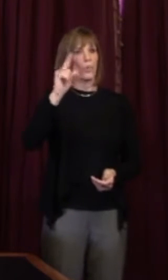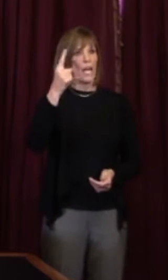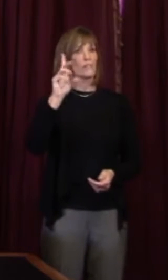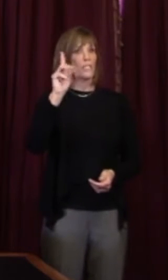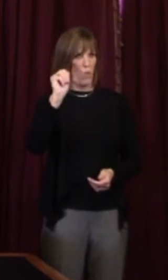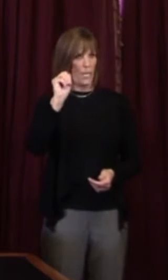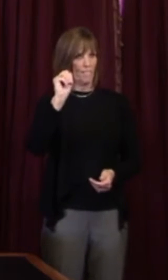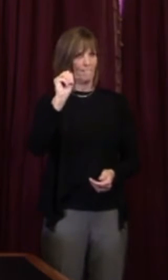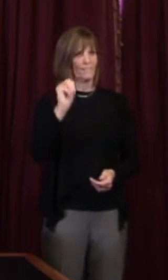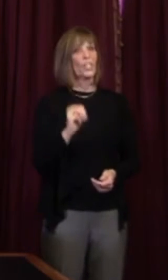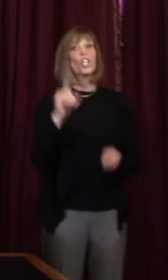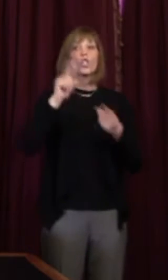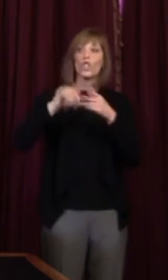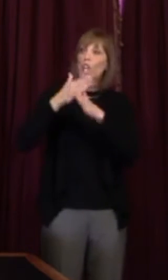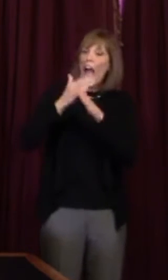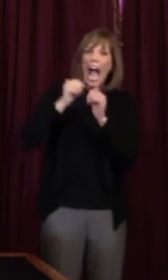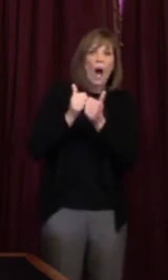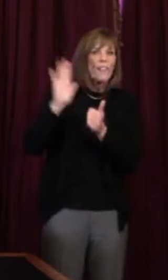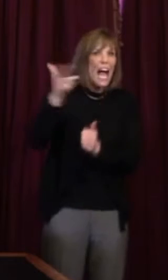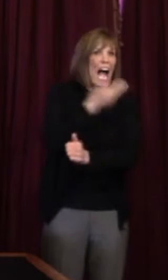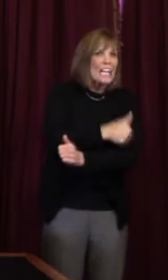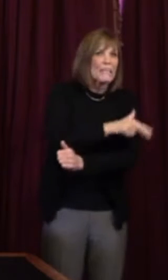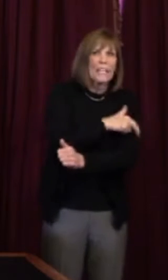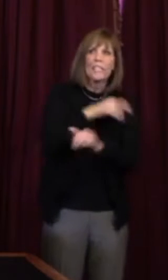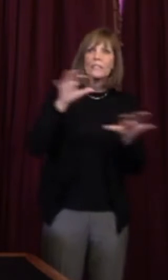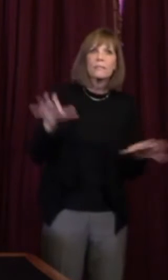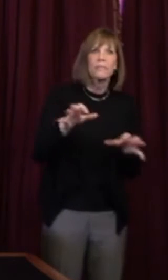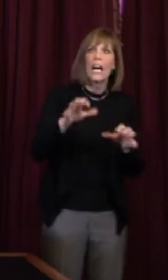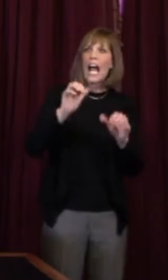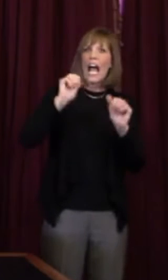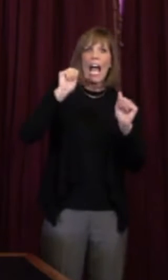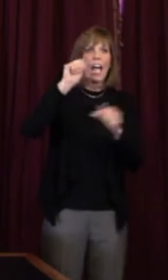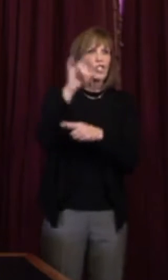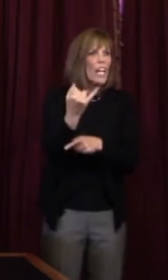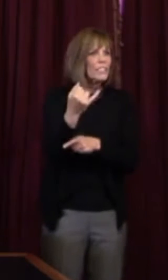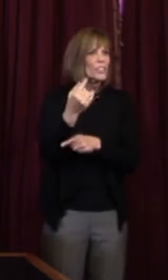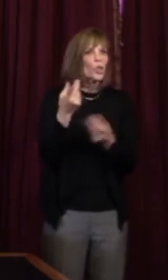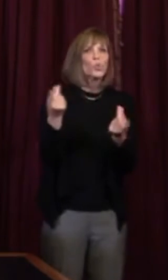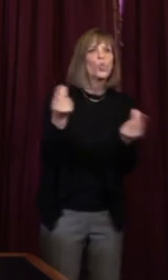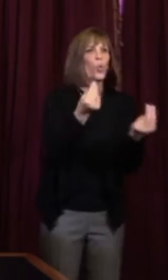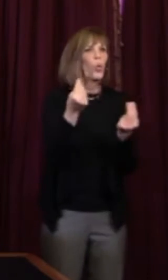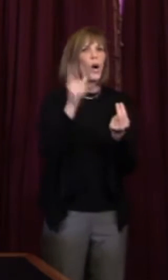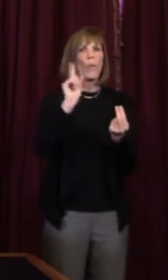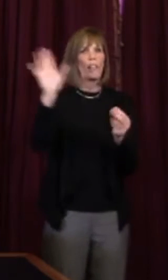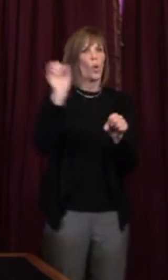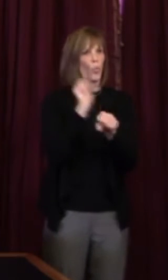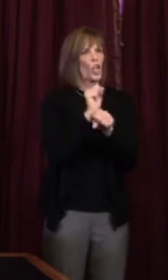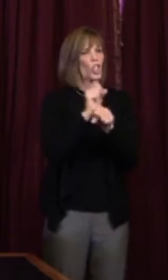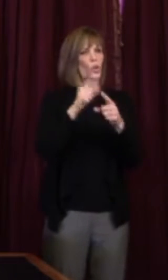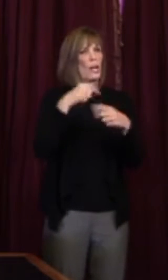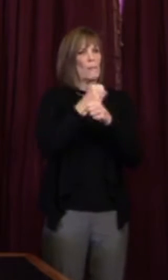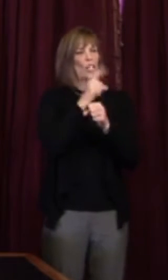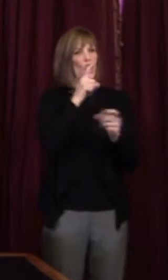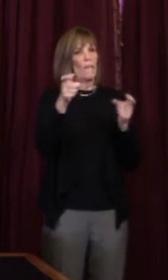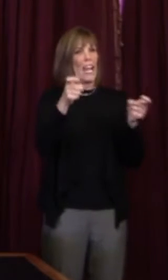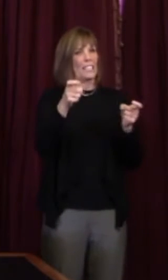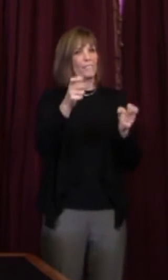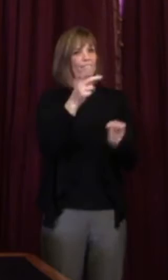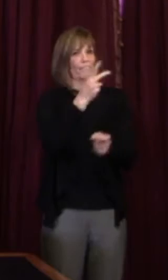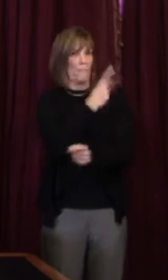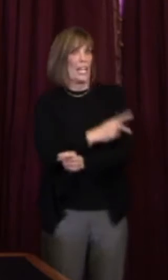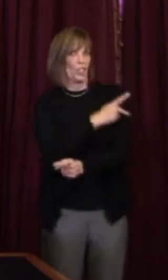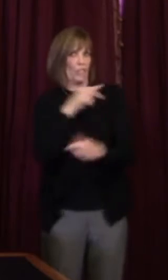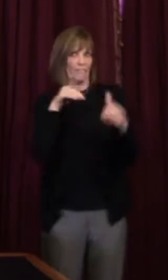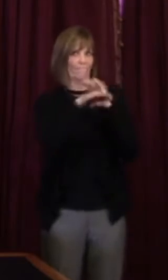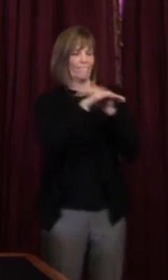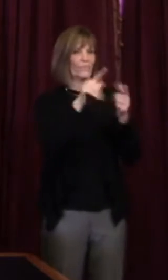Moines, to share how hospitals and healthcare systems are adjusting their operations to manage higher patient volume at